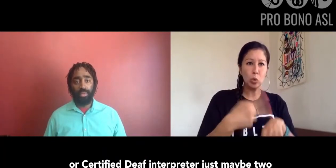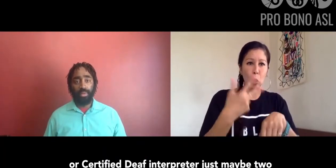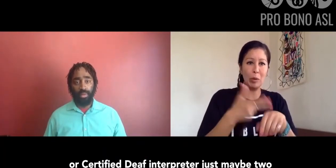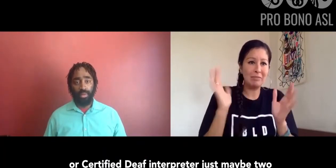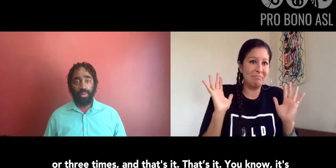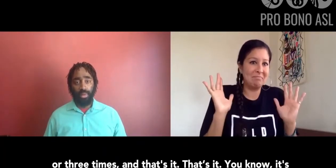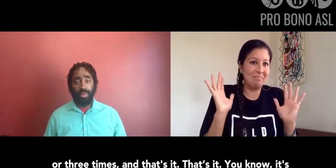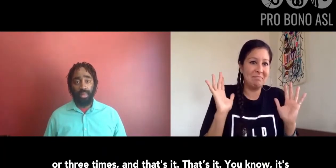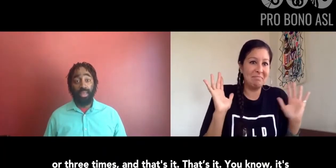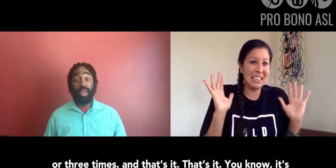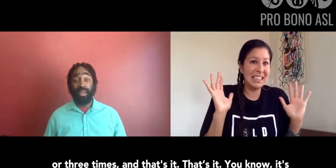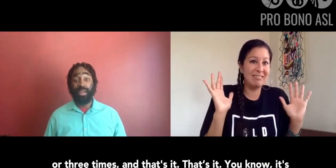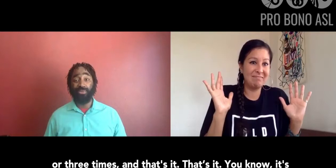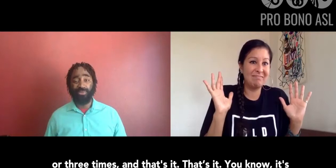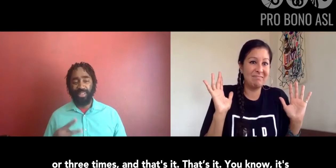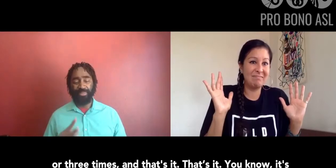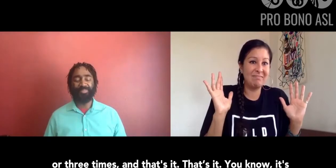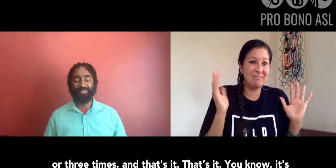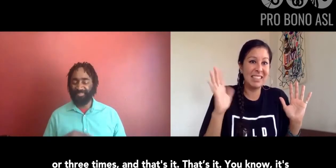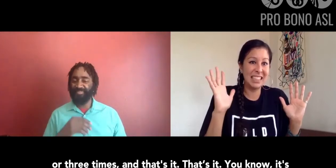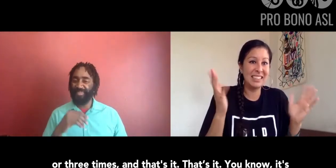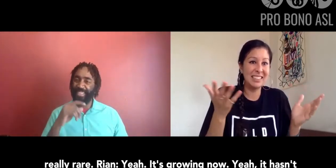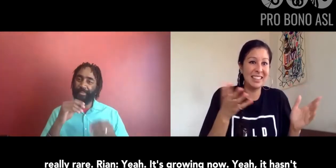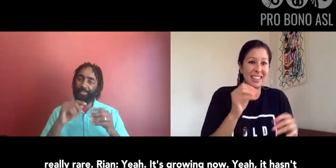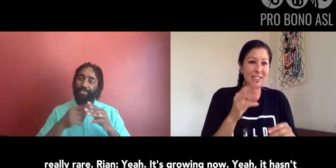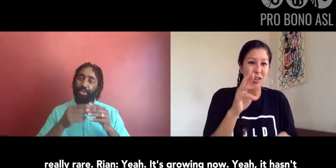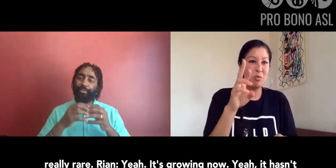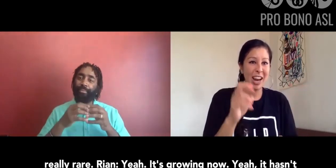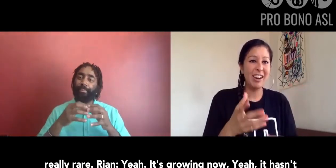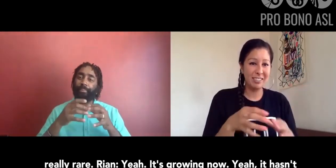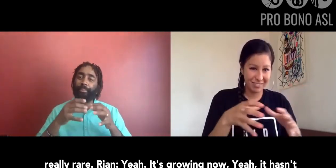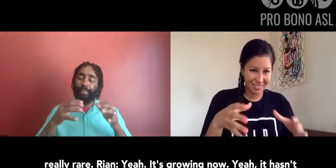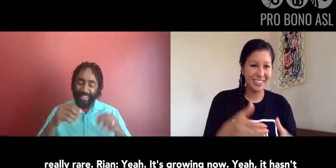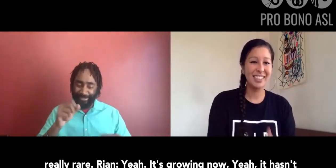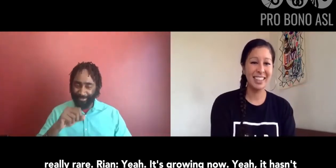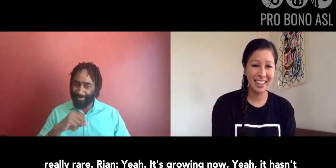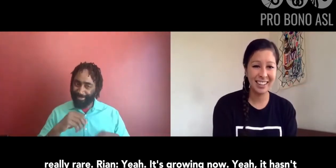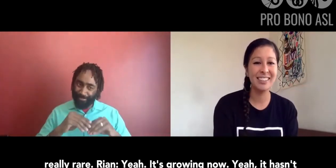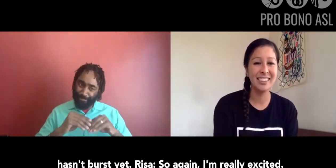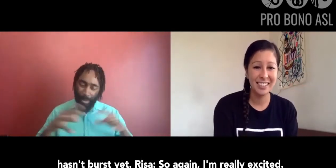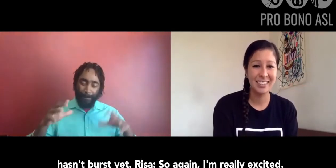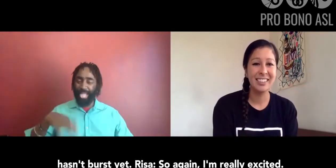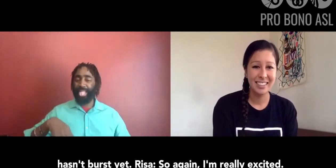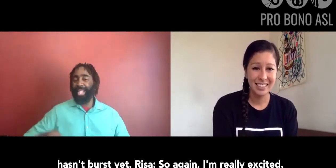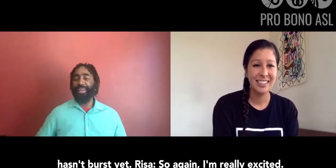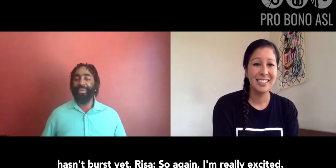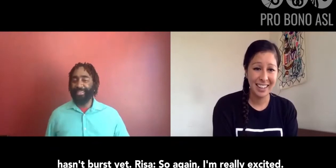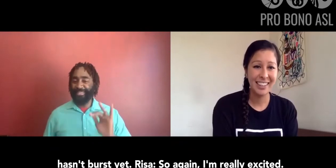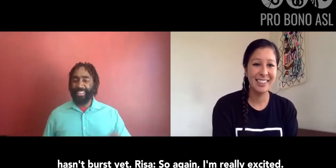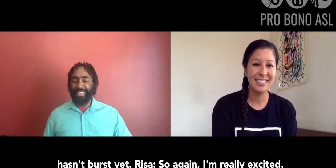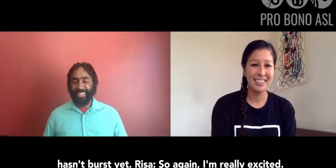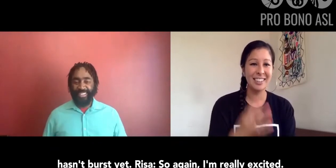interpreter, just maybe 2 or 3 times, and that's it. That's Yeah, it. It's really rare. It's yeah, growing. it's growing now. Yeah, hasn't burst